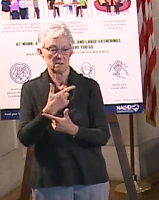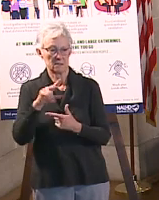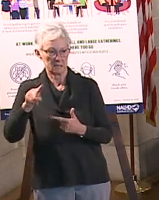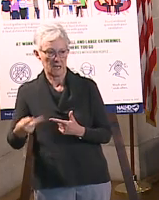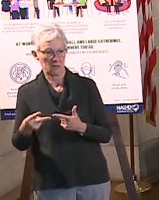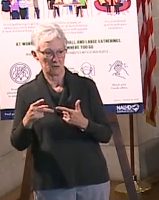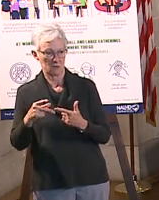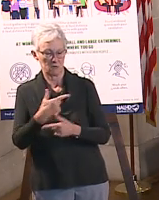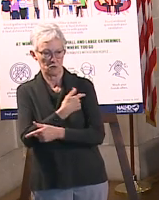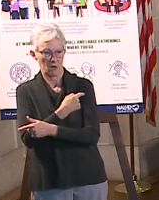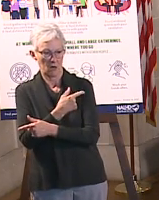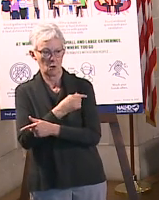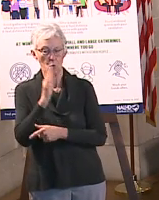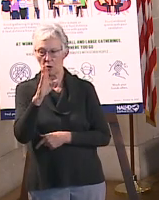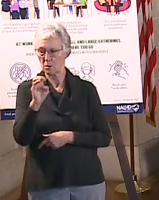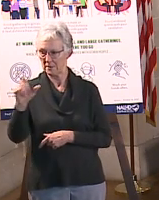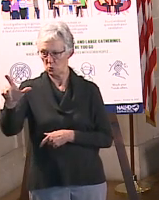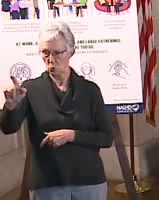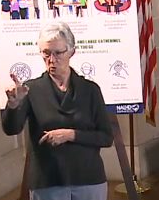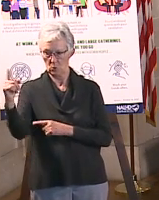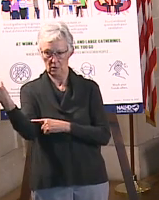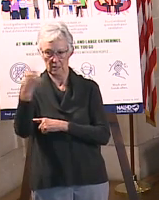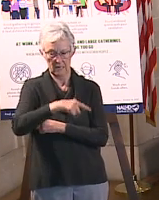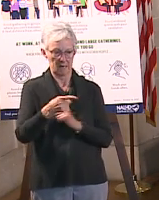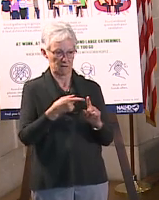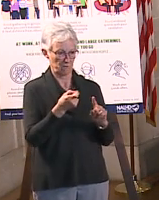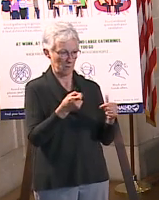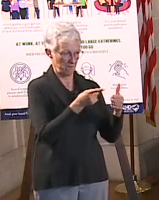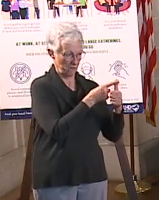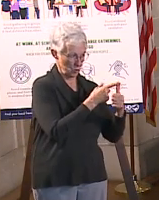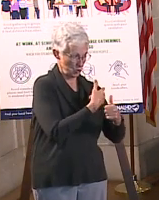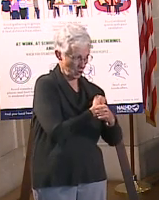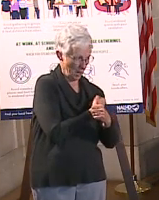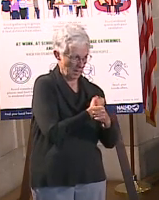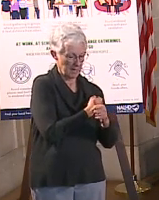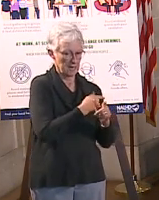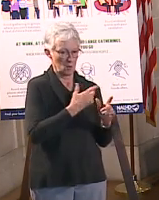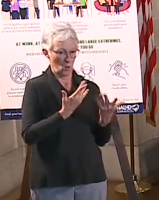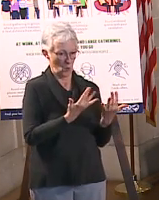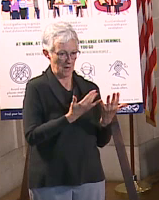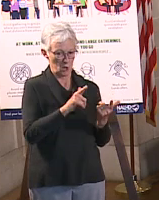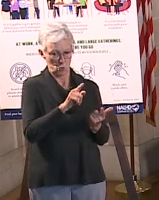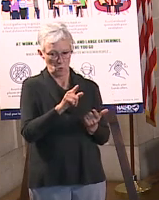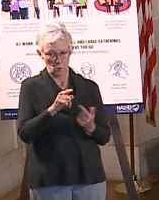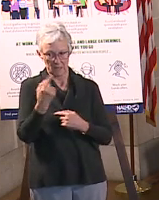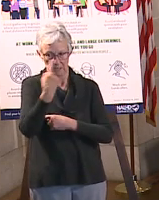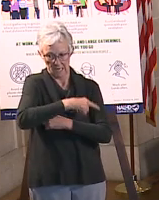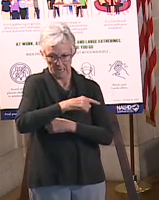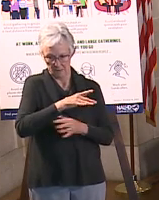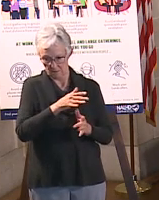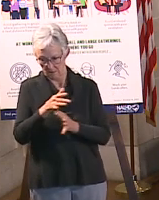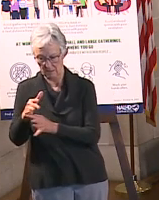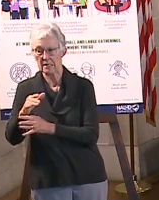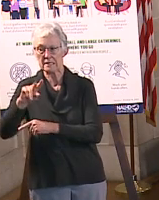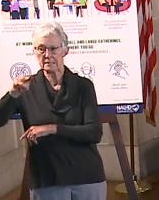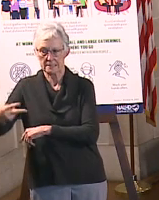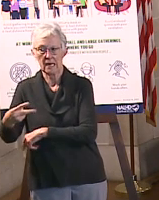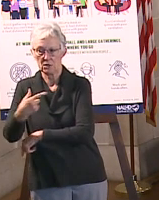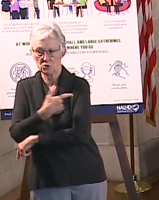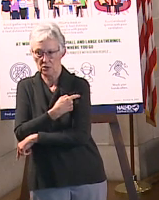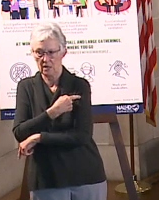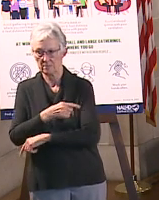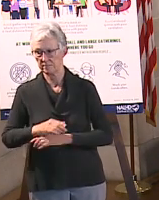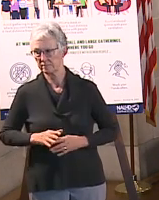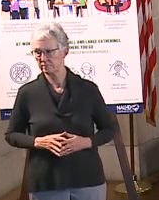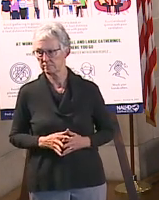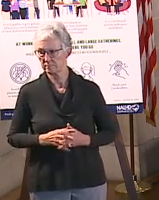round gets administered. Becca with NET says the ARP of Nebraska is warning that coronavirus